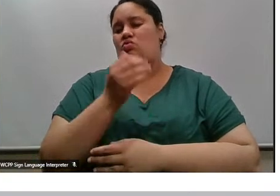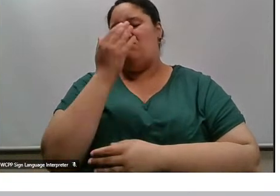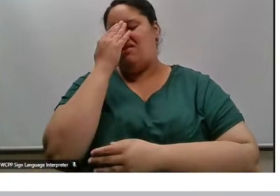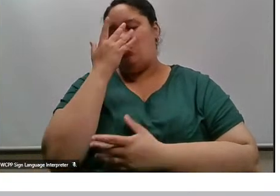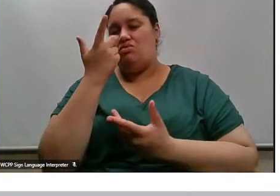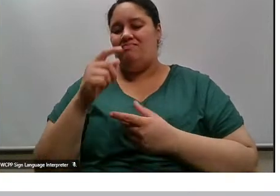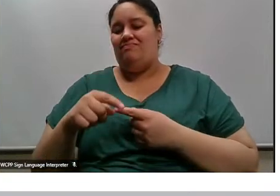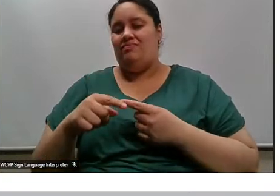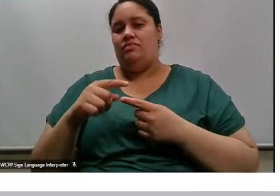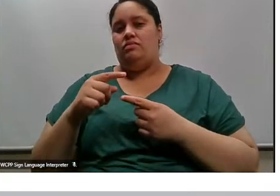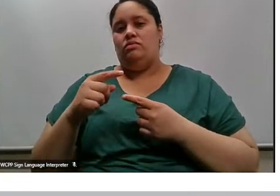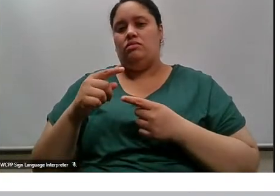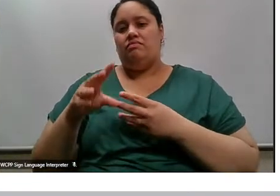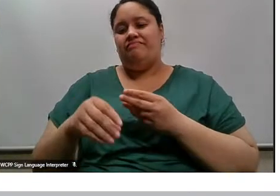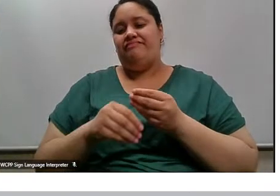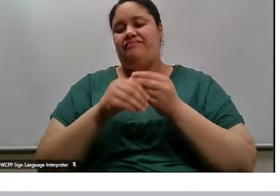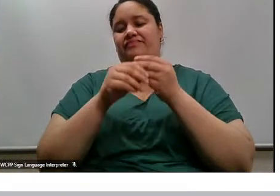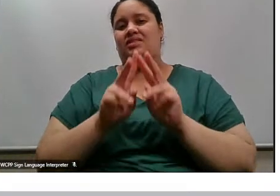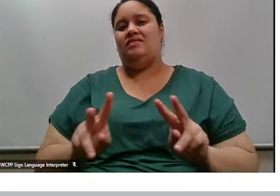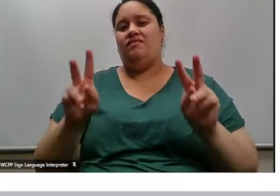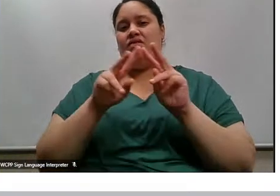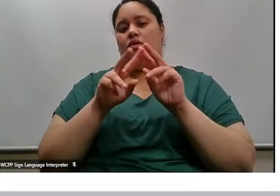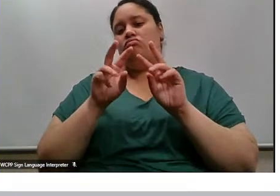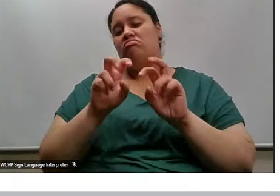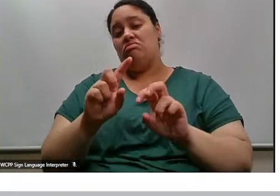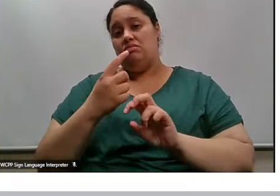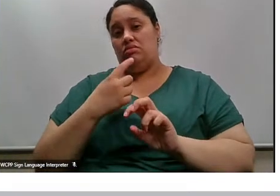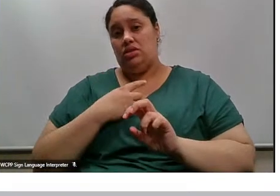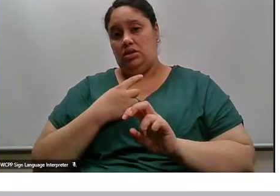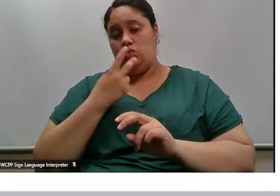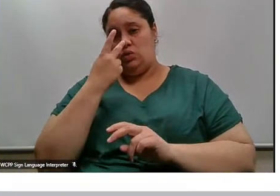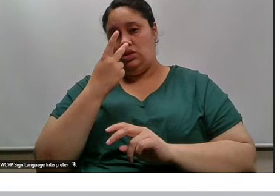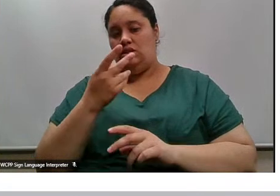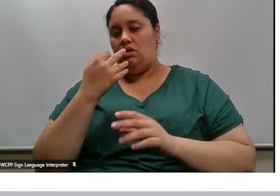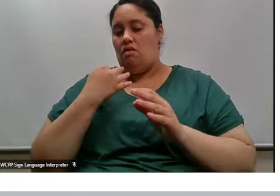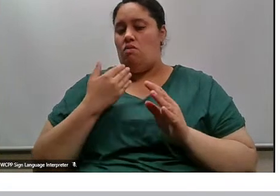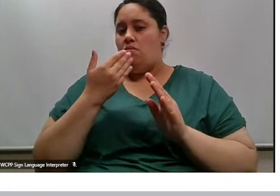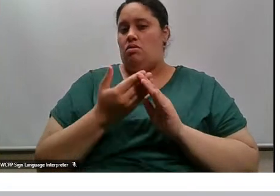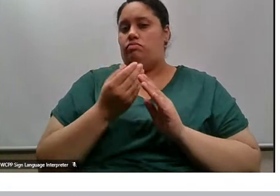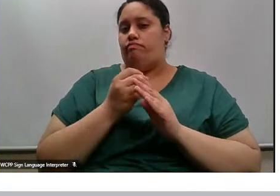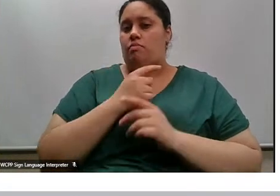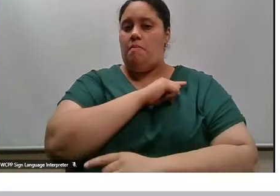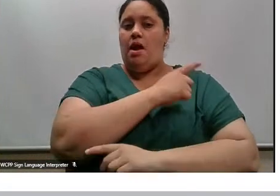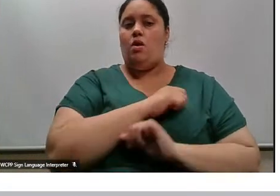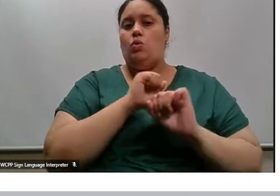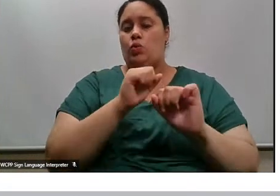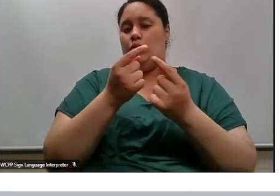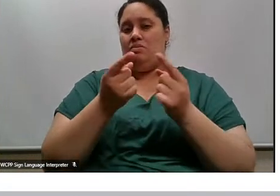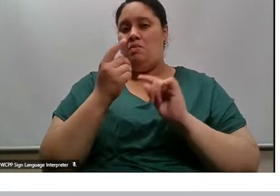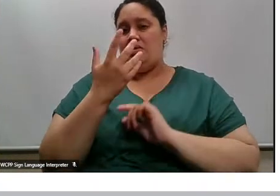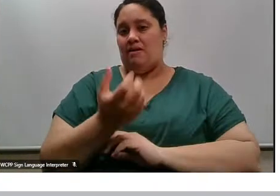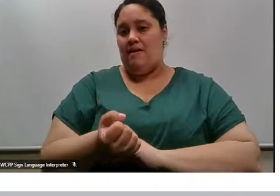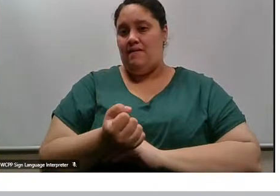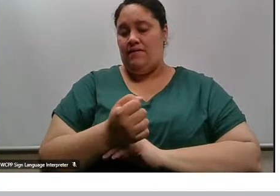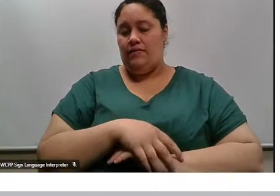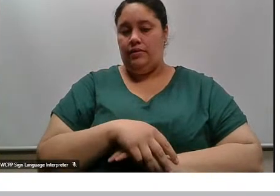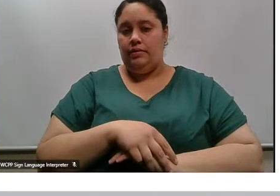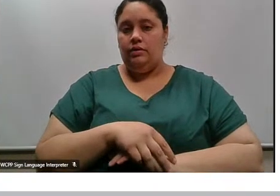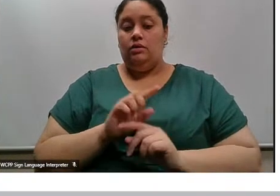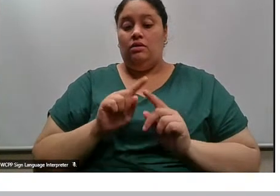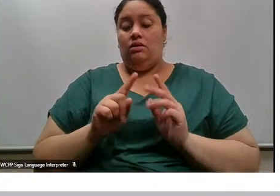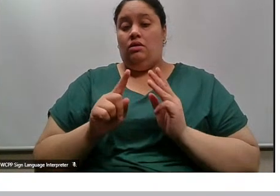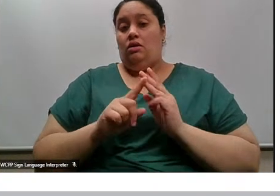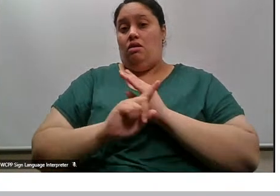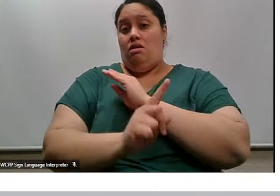subsequent value? In as far as the mandate of the department is concerned. And my last